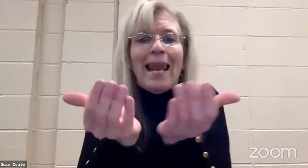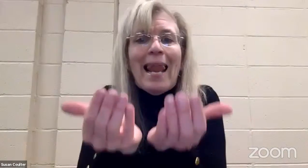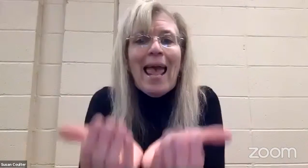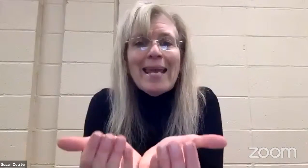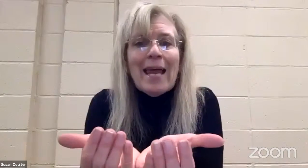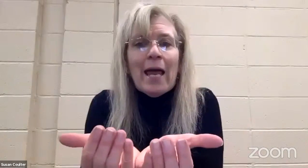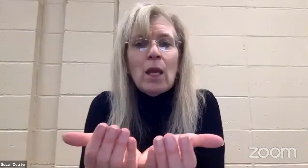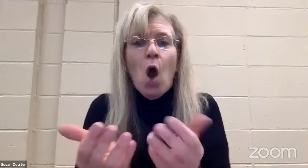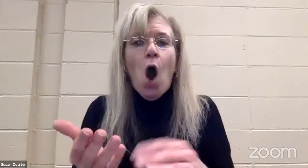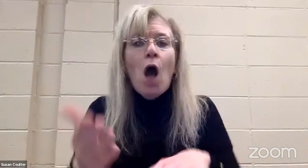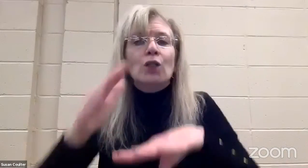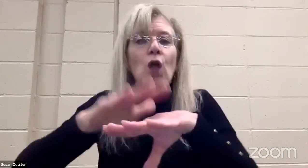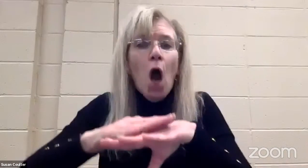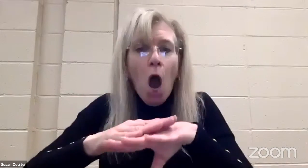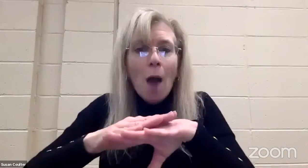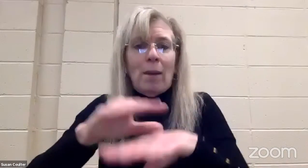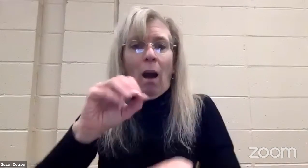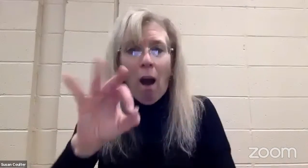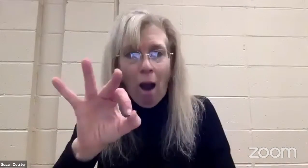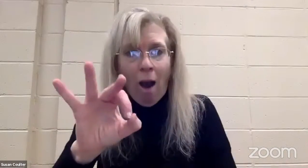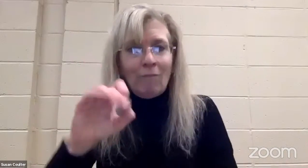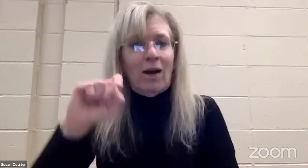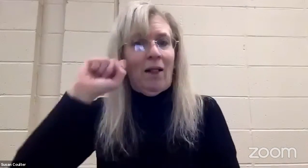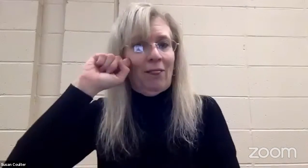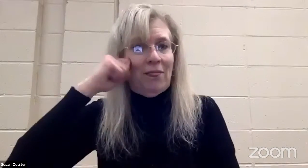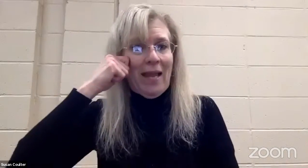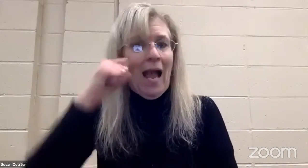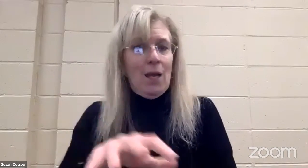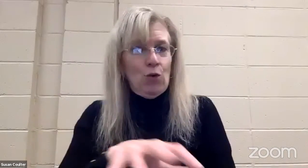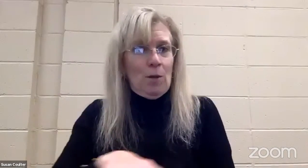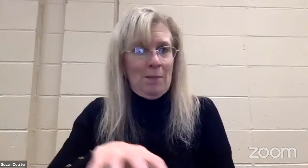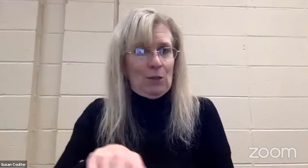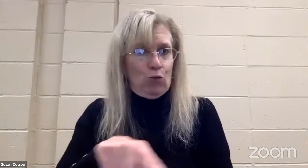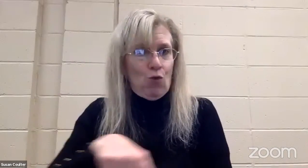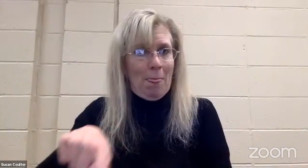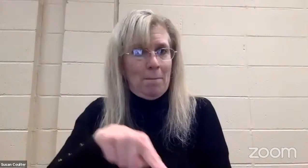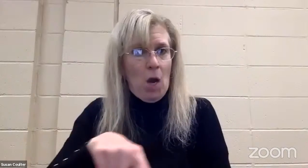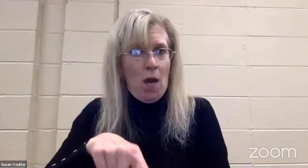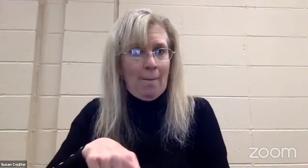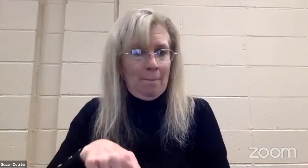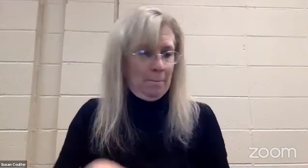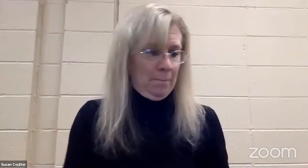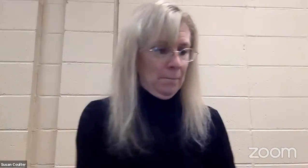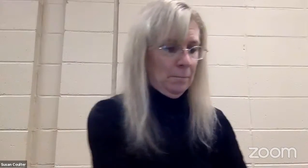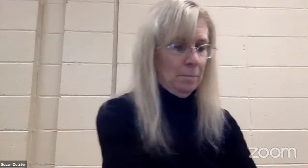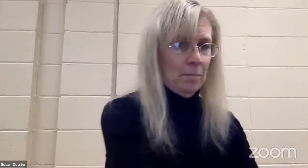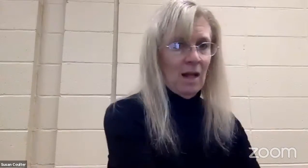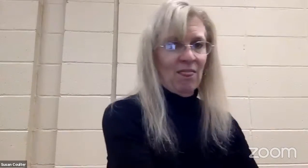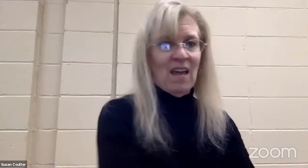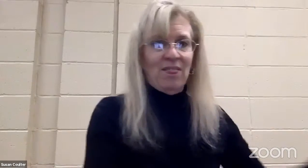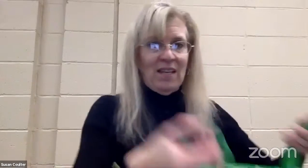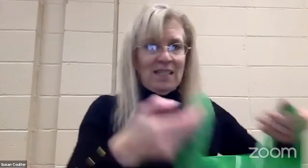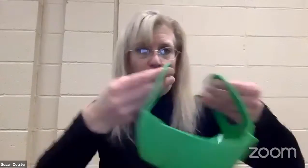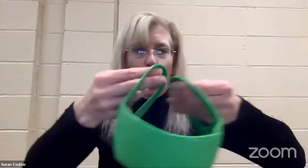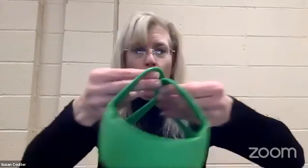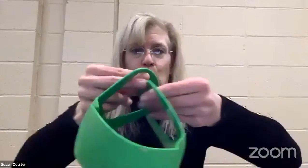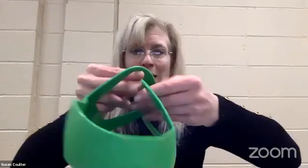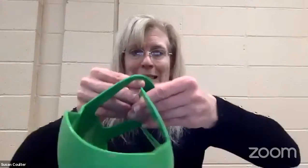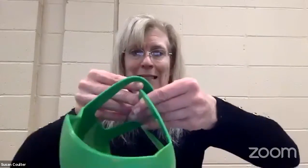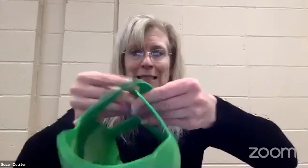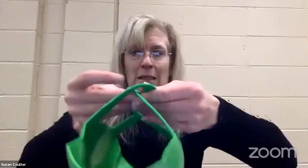just laid it on top of the onion mixture at the bottom. And then